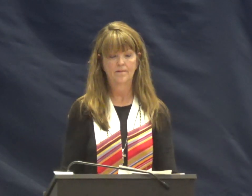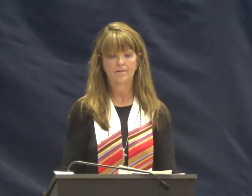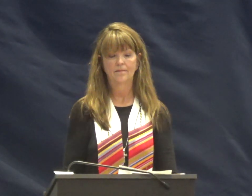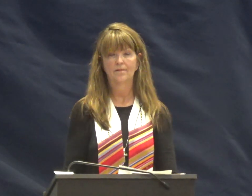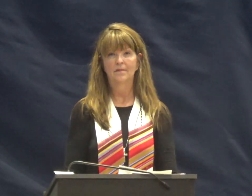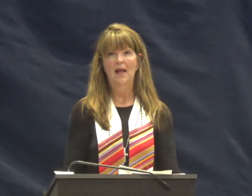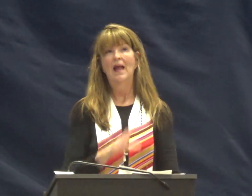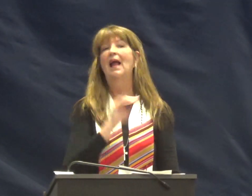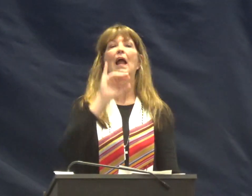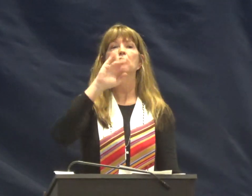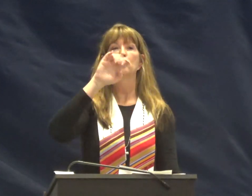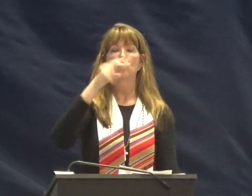God.